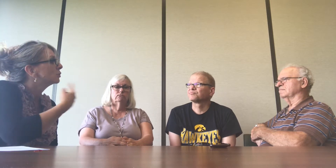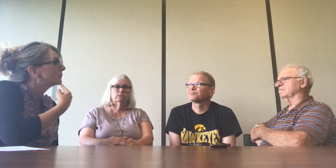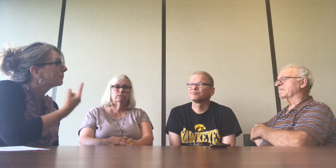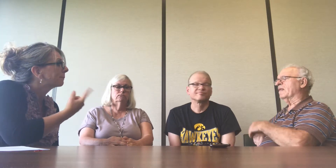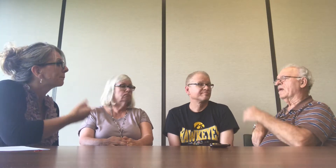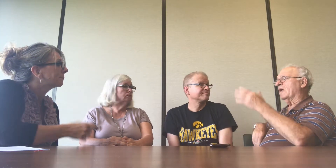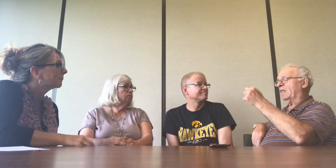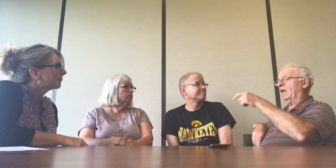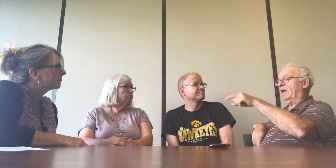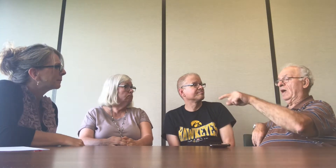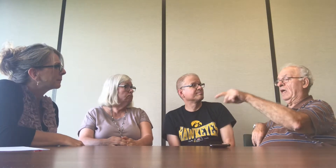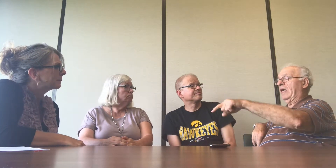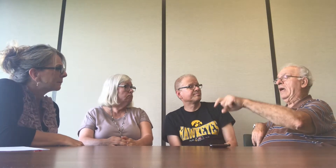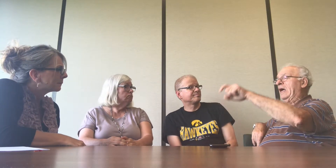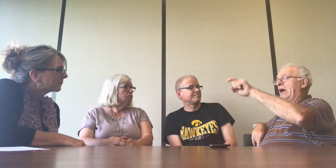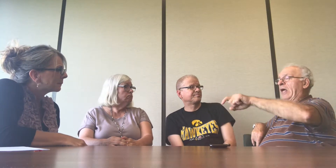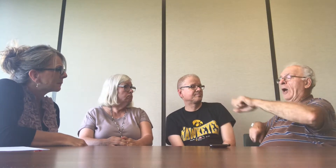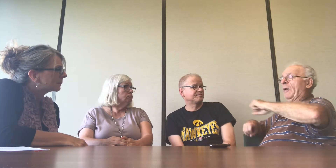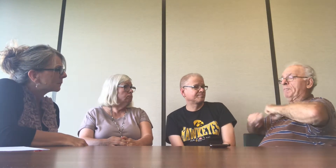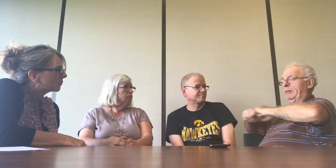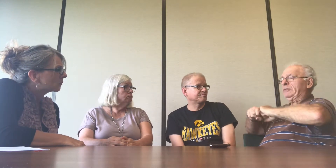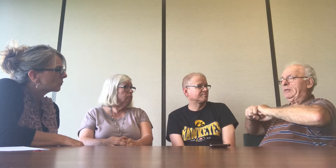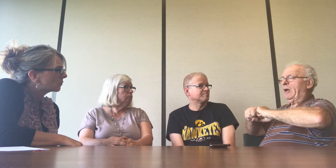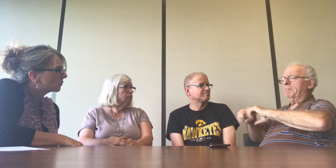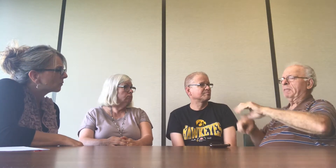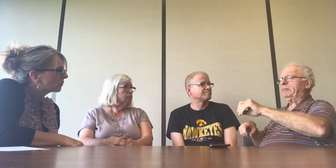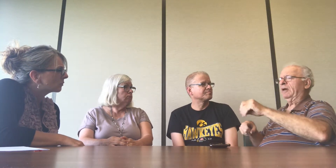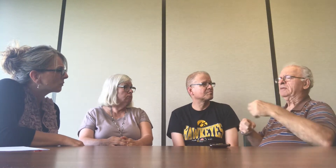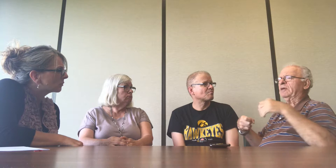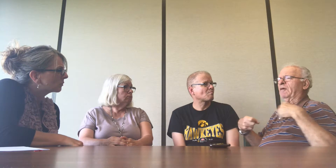And what were you saying, Chris? Chris.